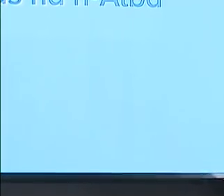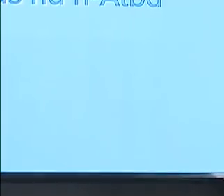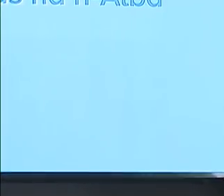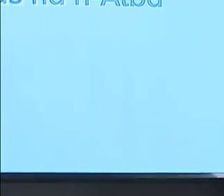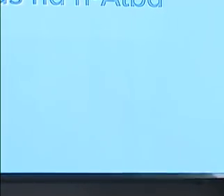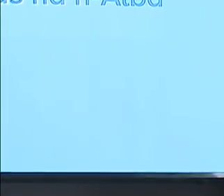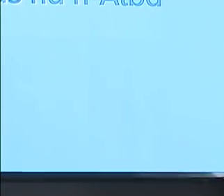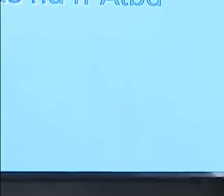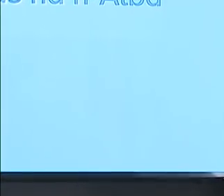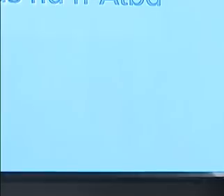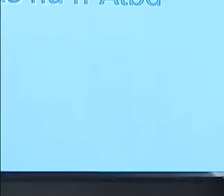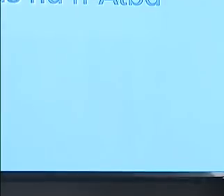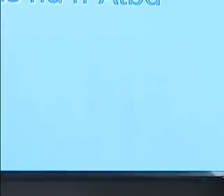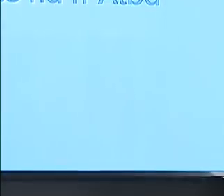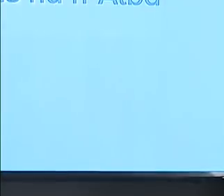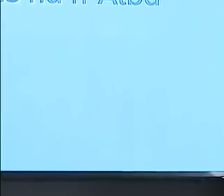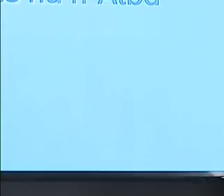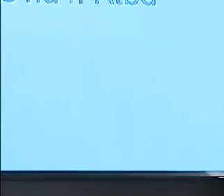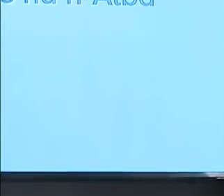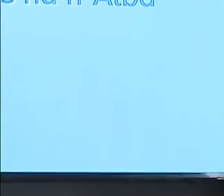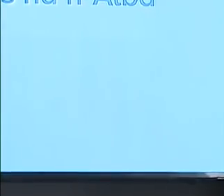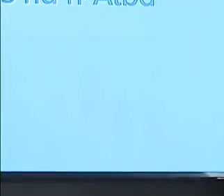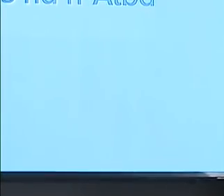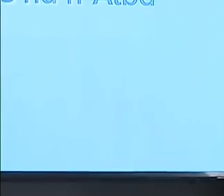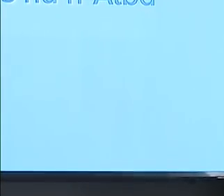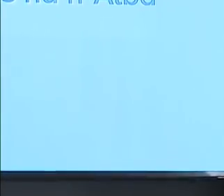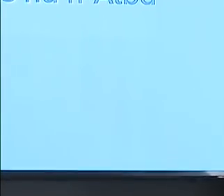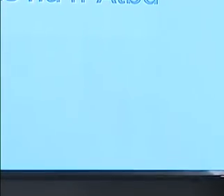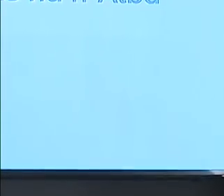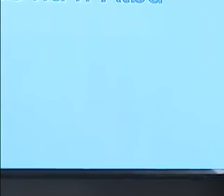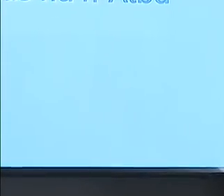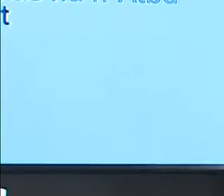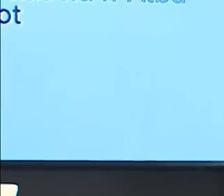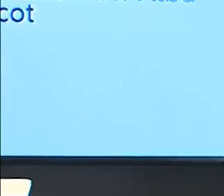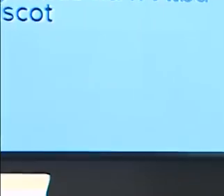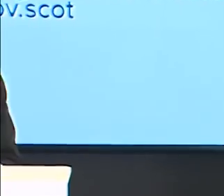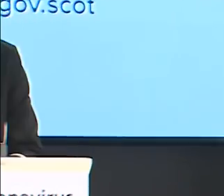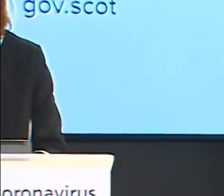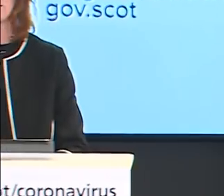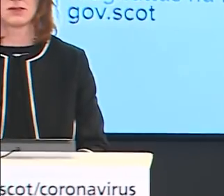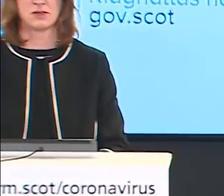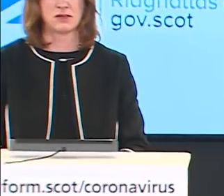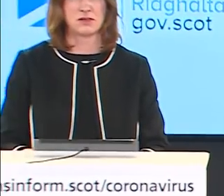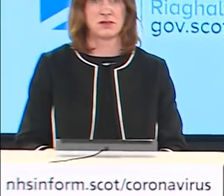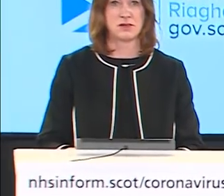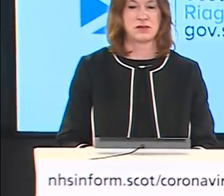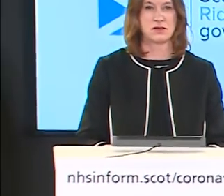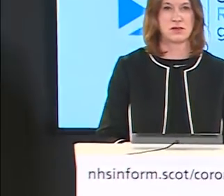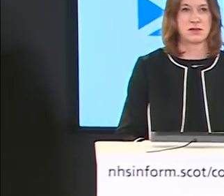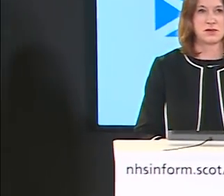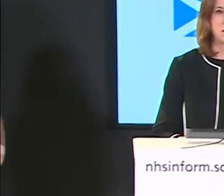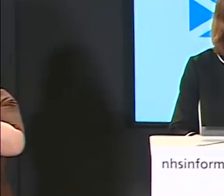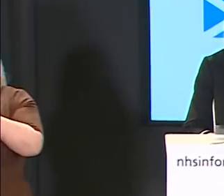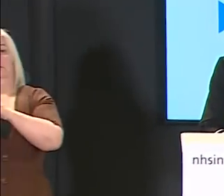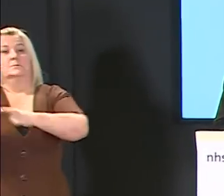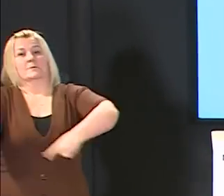of this is being done lightly. It is absolutely not. This is for the protection of each and every one of